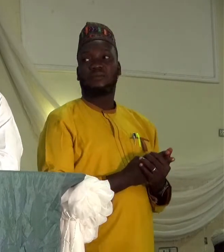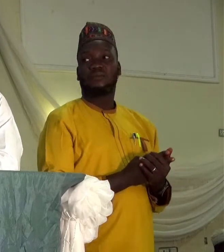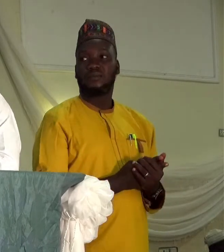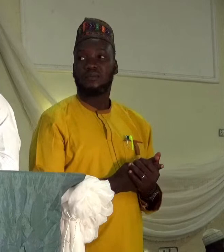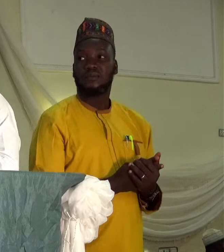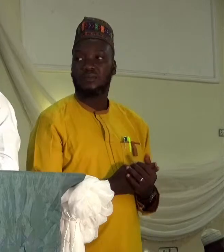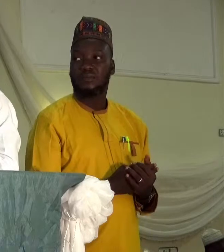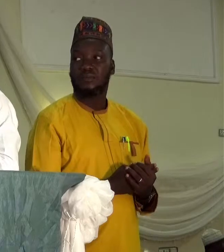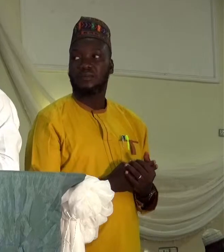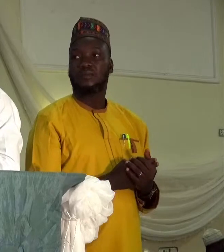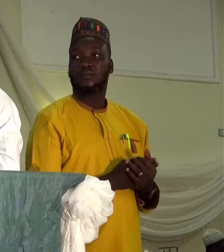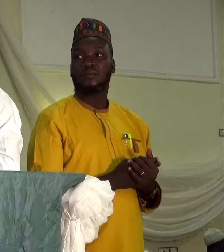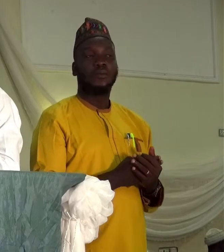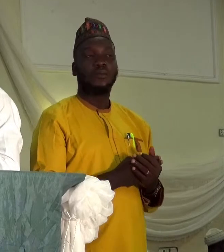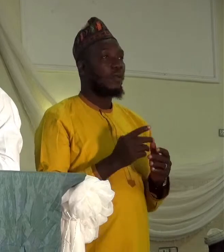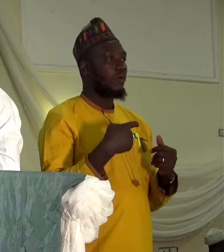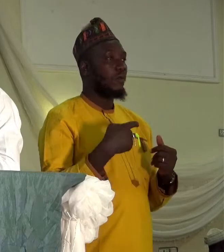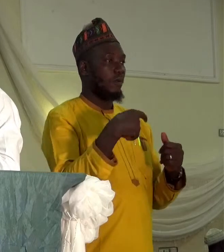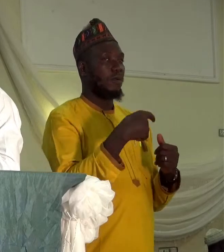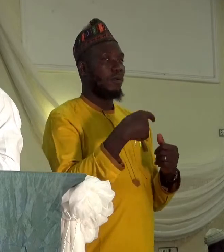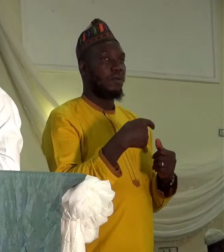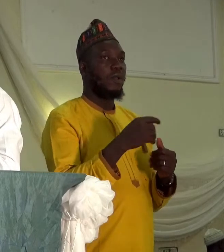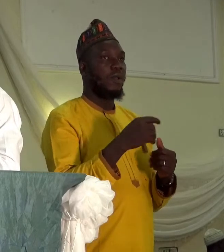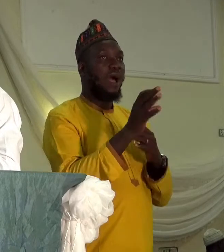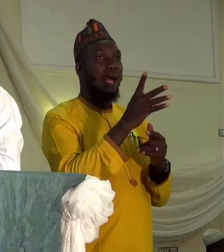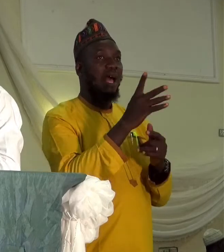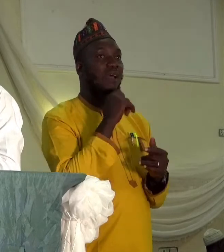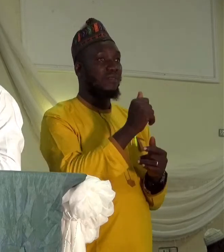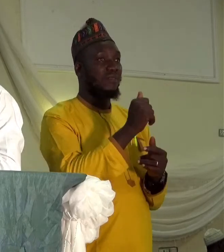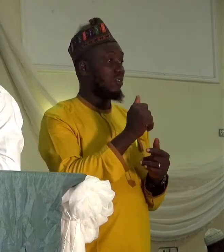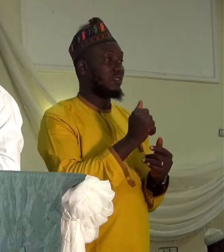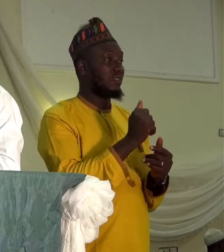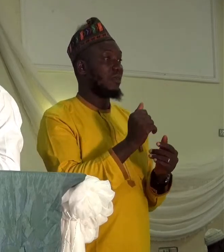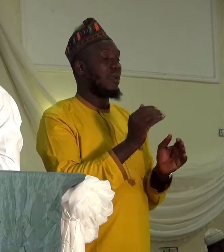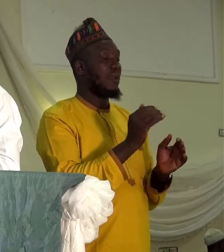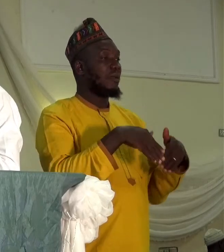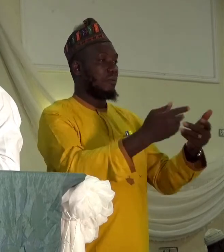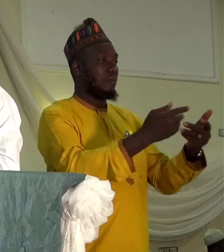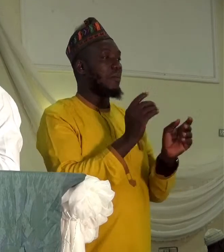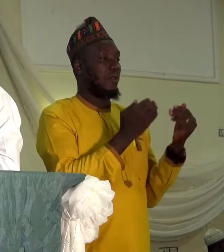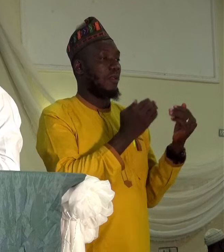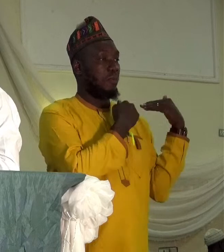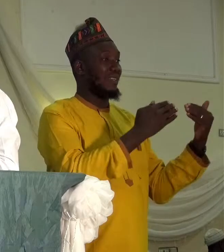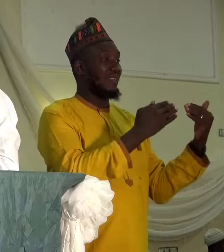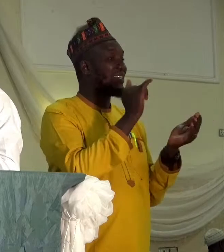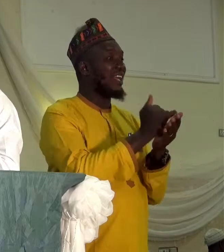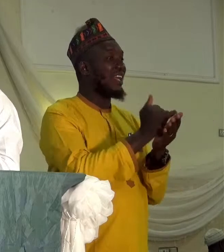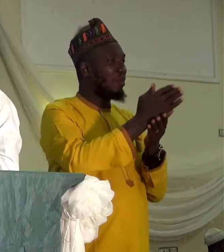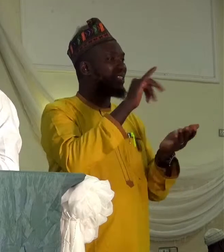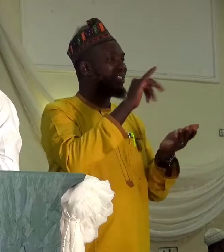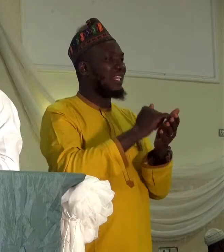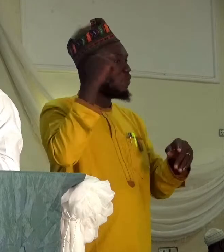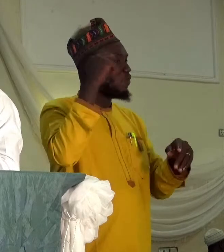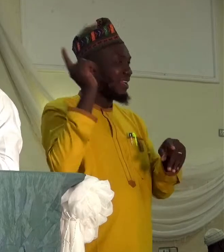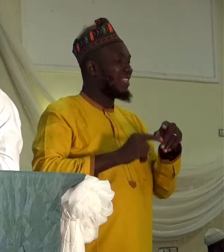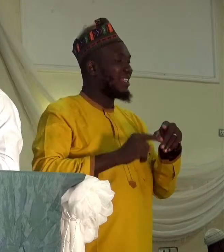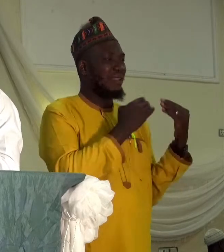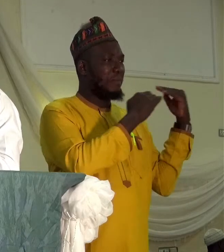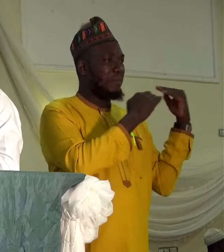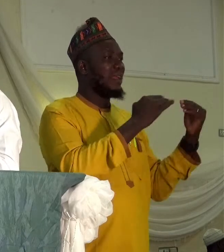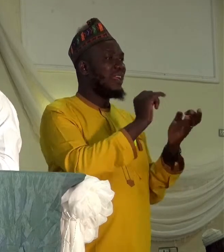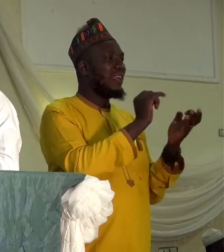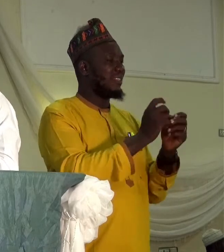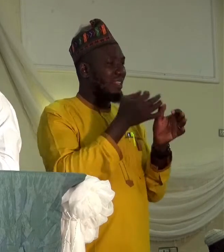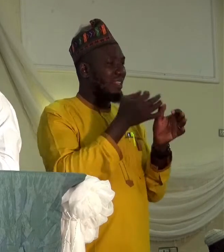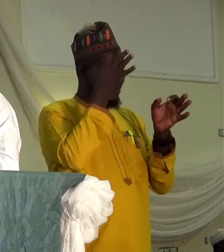you. Wa ma ja'ala alaykum fi din min haraj. Allah has not placed a burden greater than we can bear on us. It is the faith of our